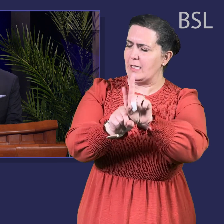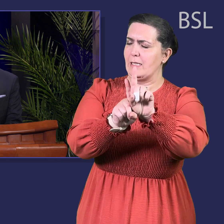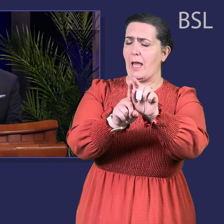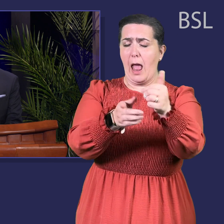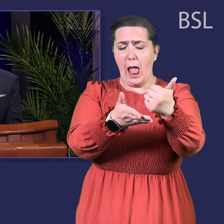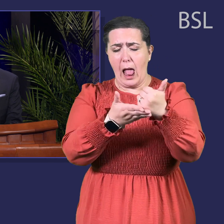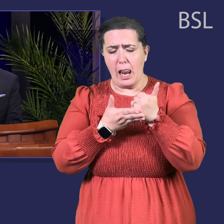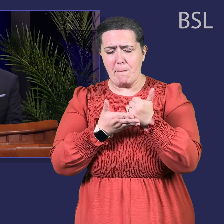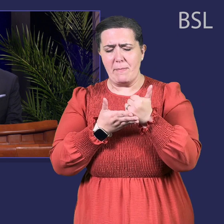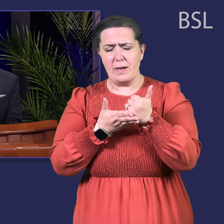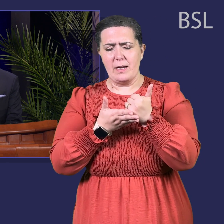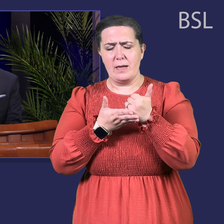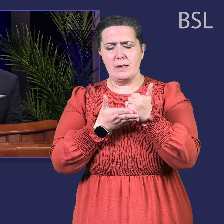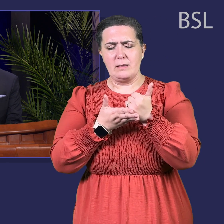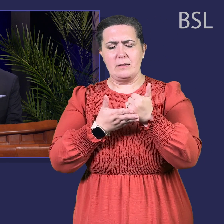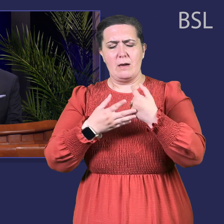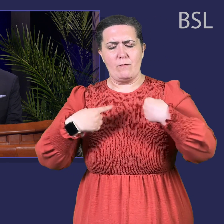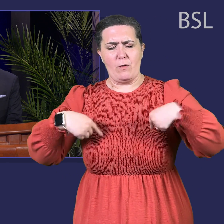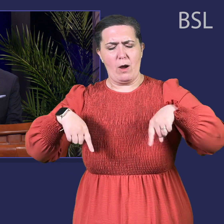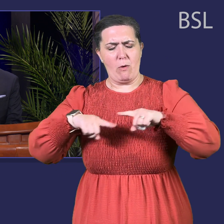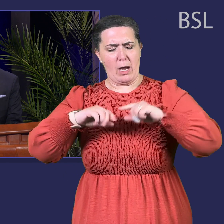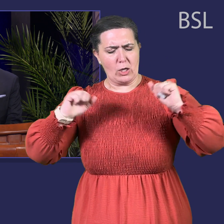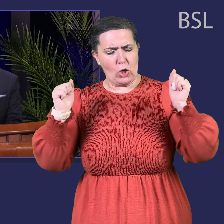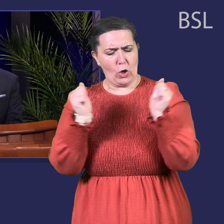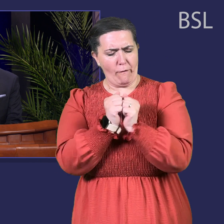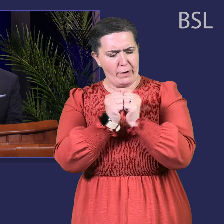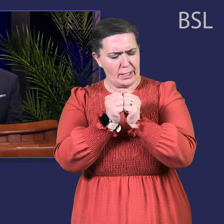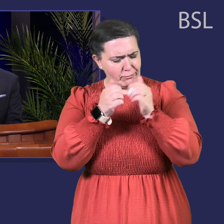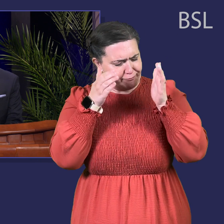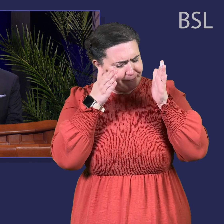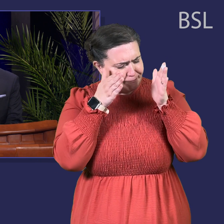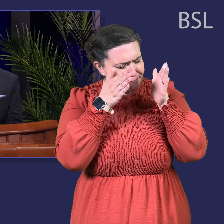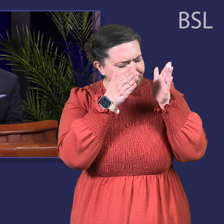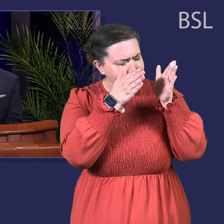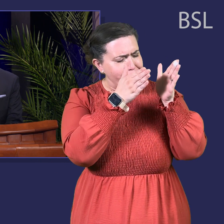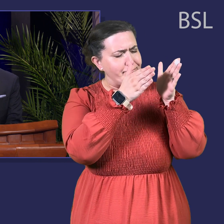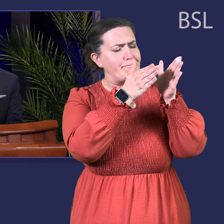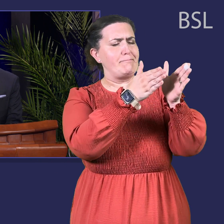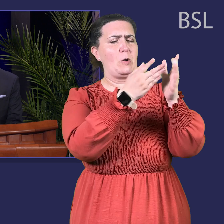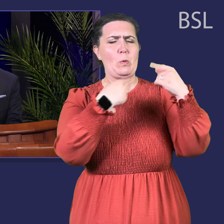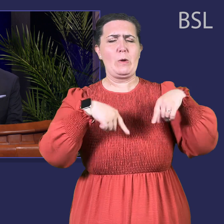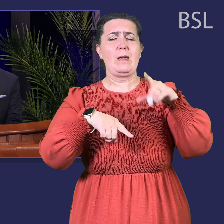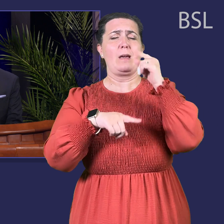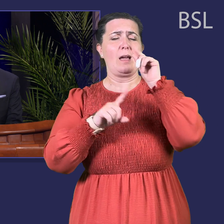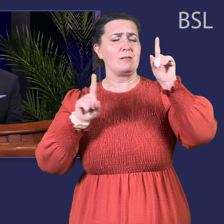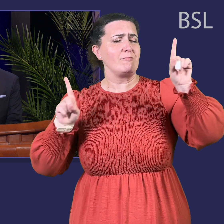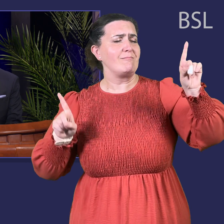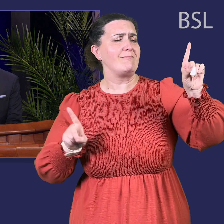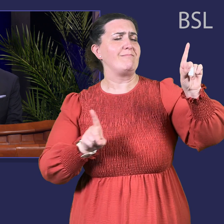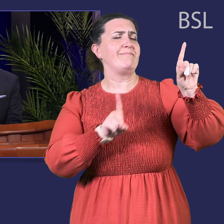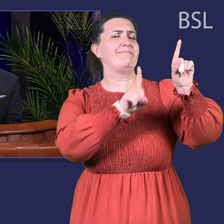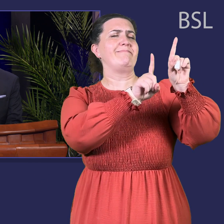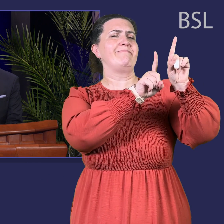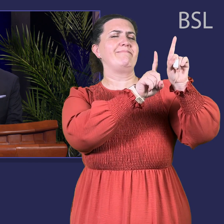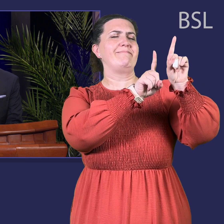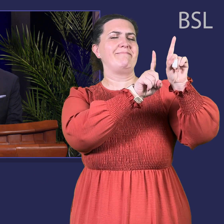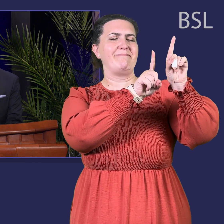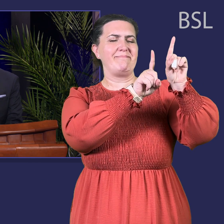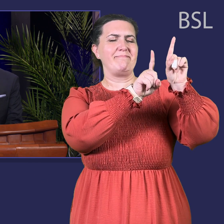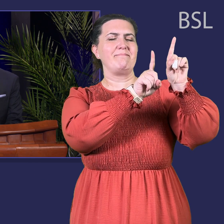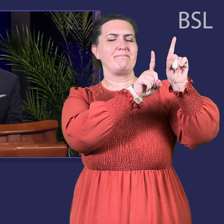us, to help us to walk on the covenant path that will bring us back